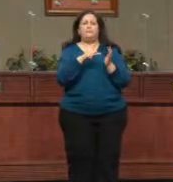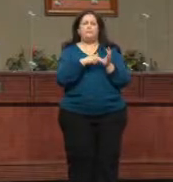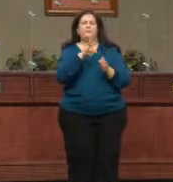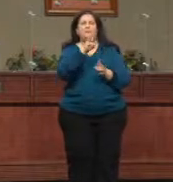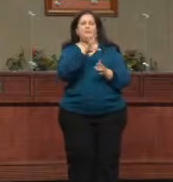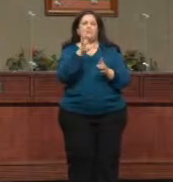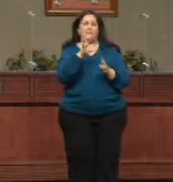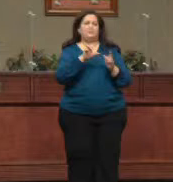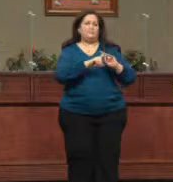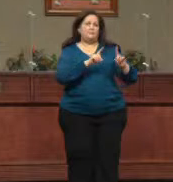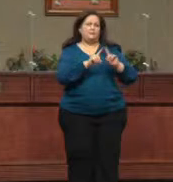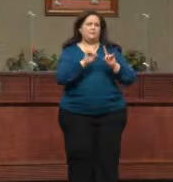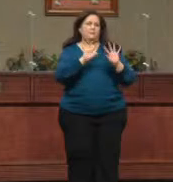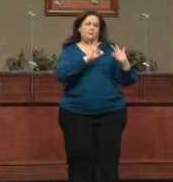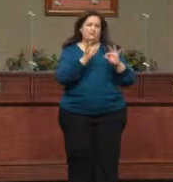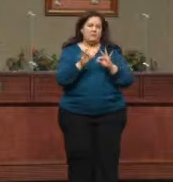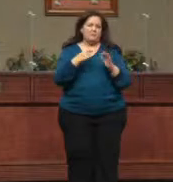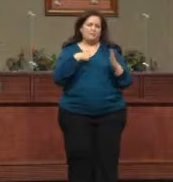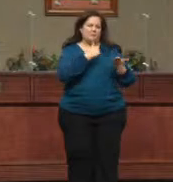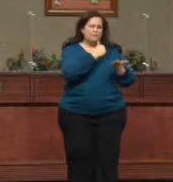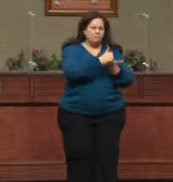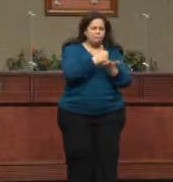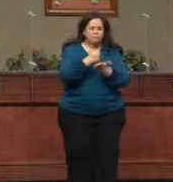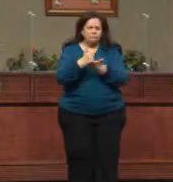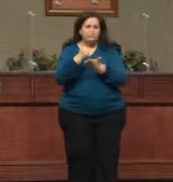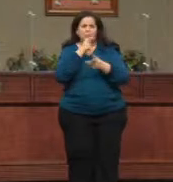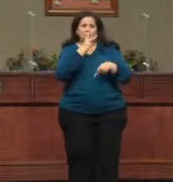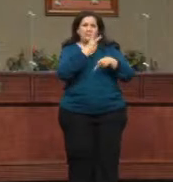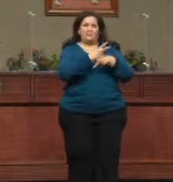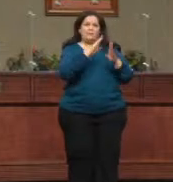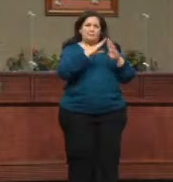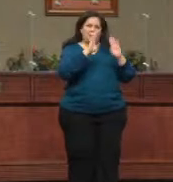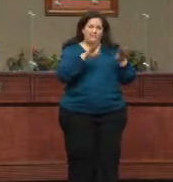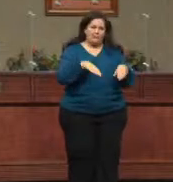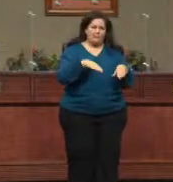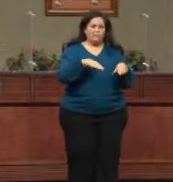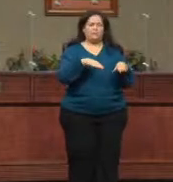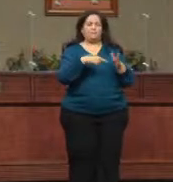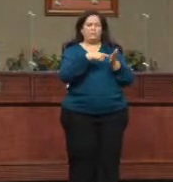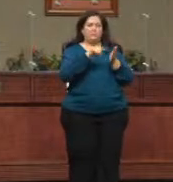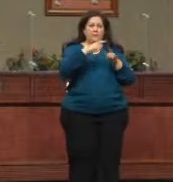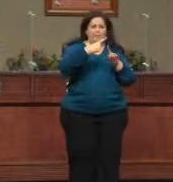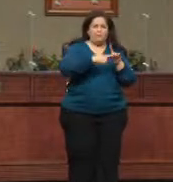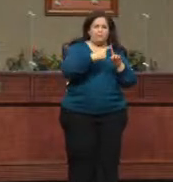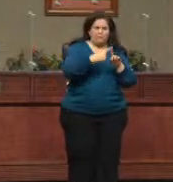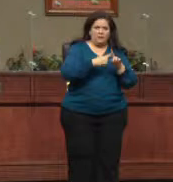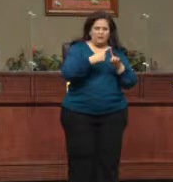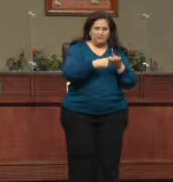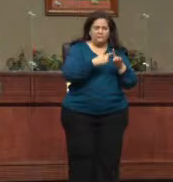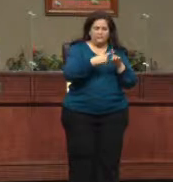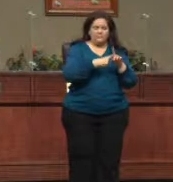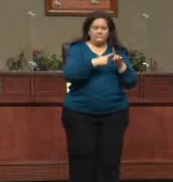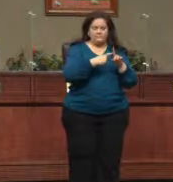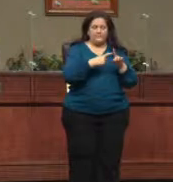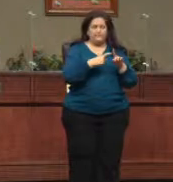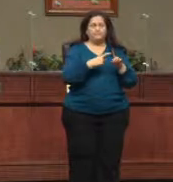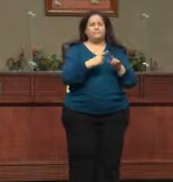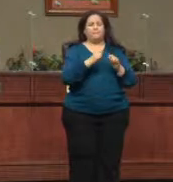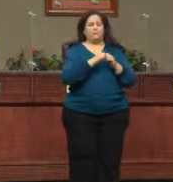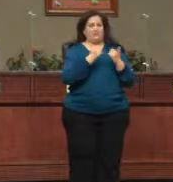3,571 different individuals or households had benefited from our existing eviction diversion